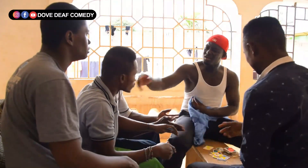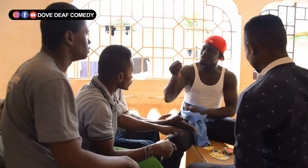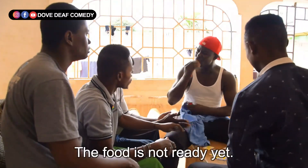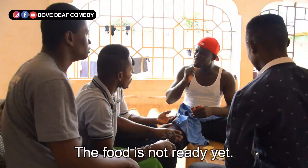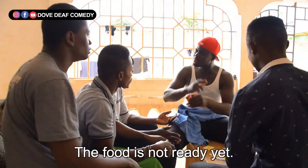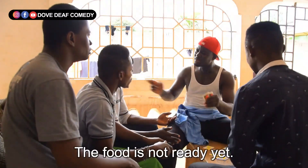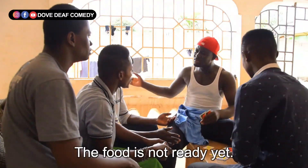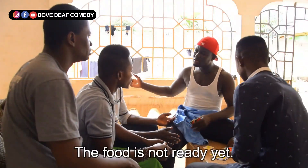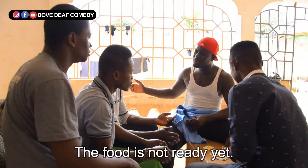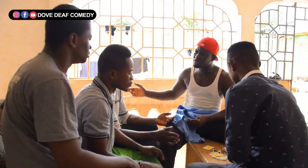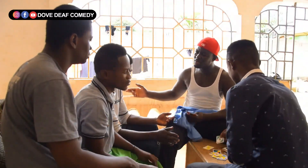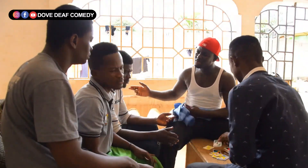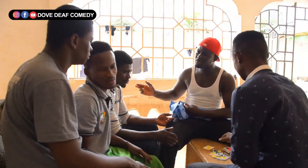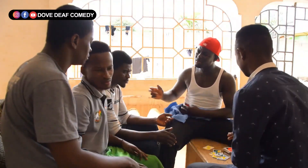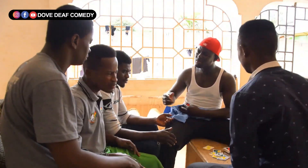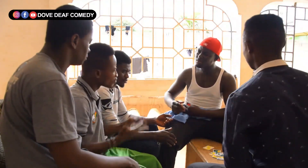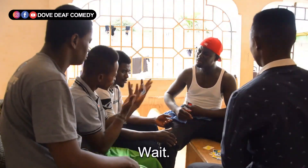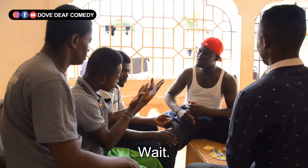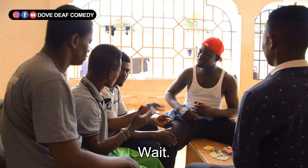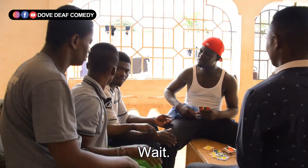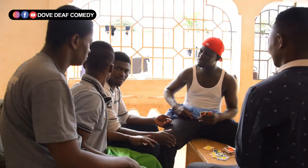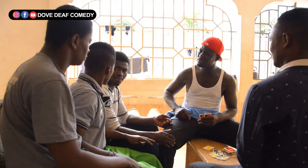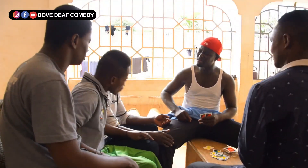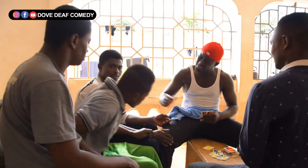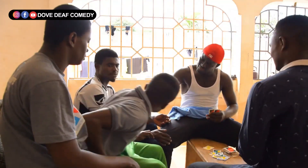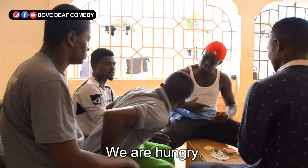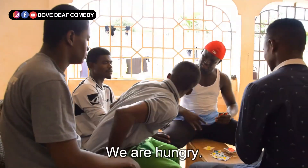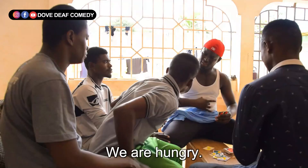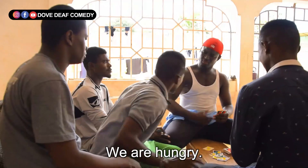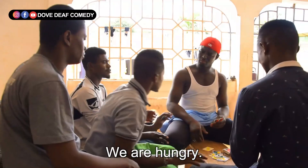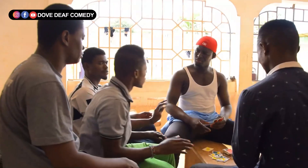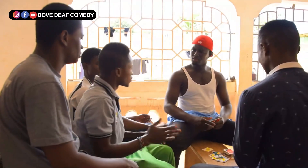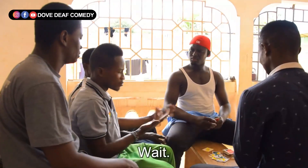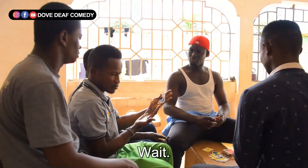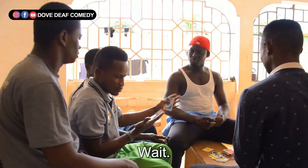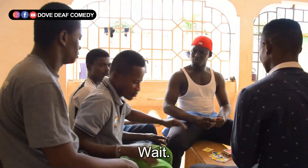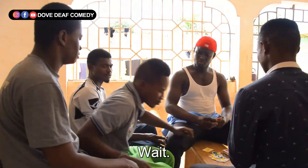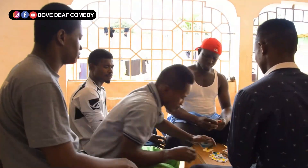The food is not ready yet. Wait. We are hungry. Wait.